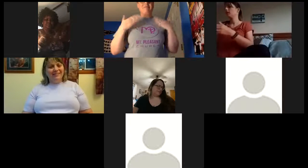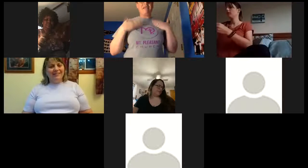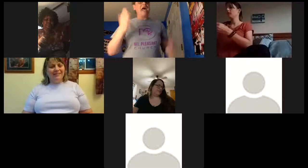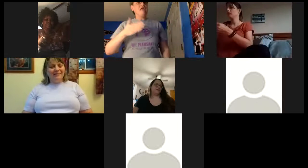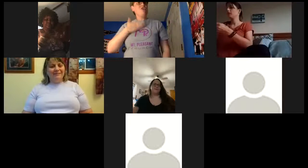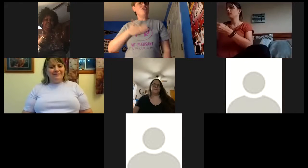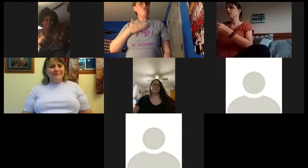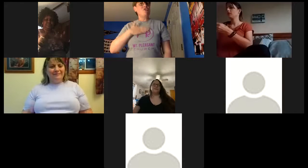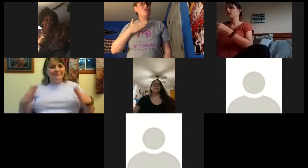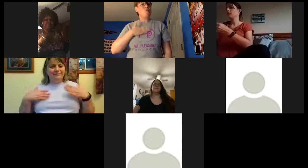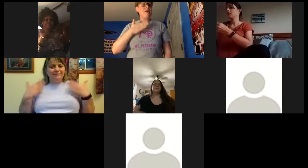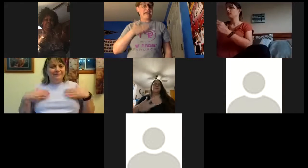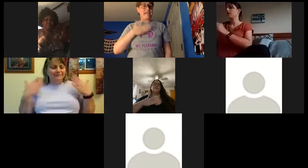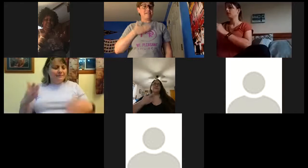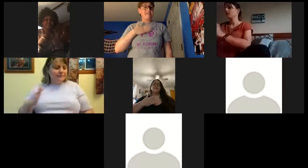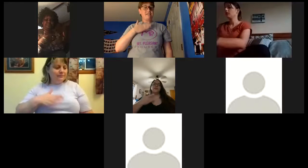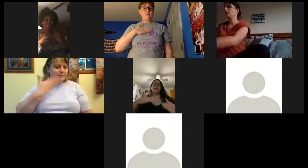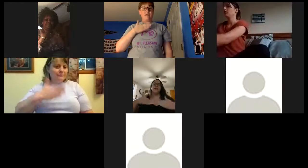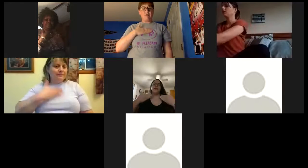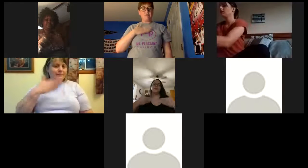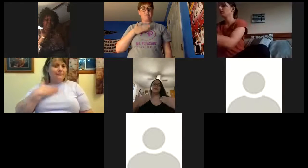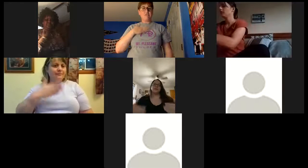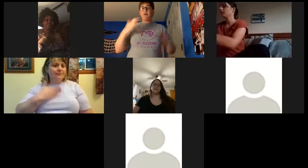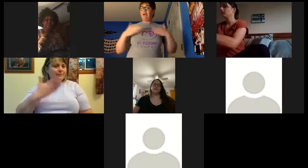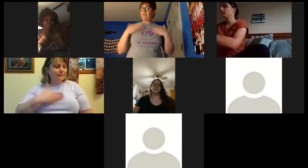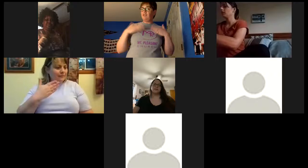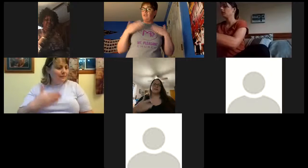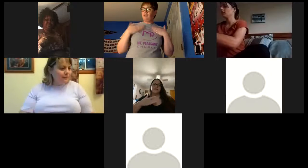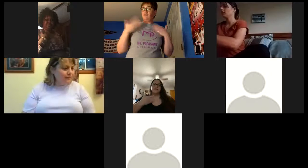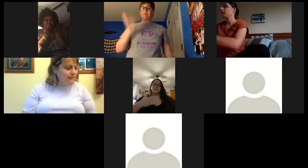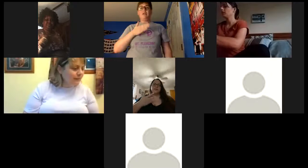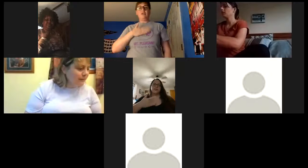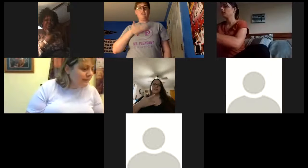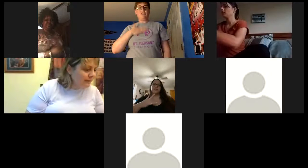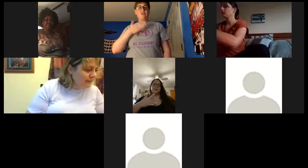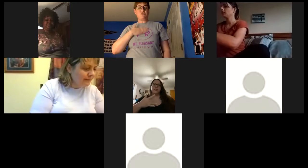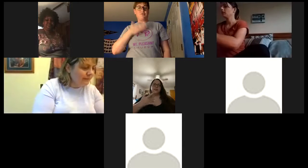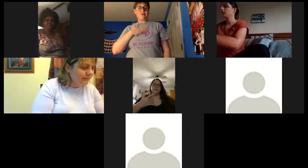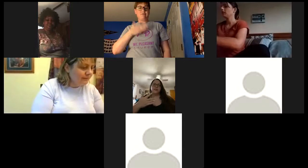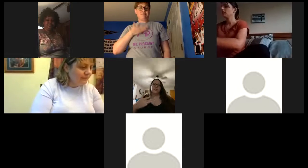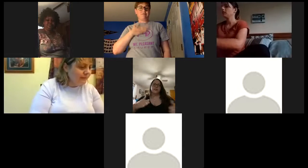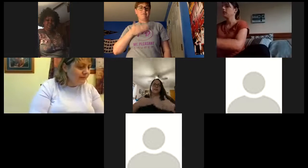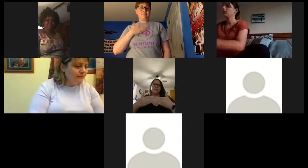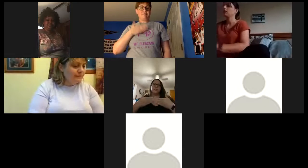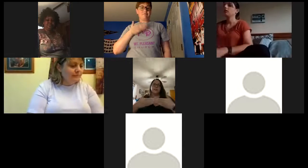happy. And you can do it with just one hand as well. You don't have to do two. You can do just one.